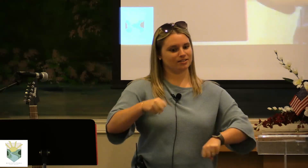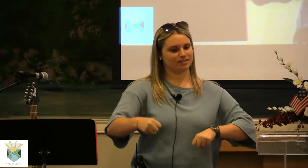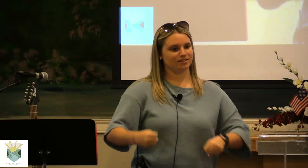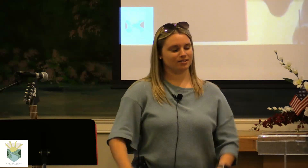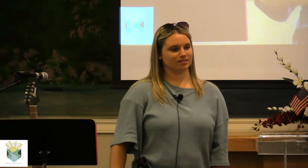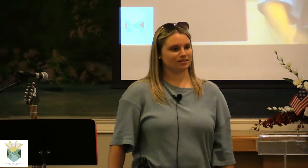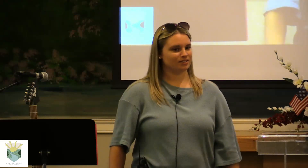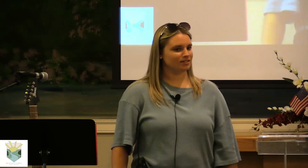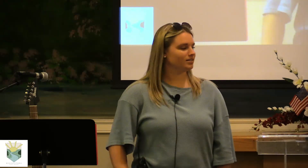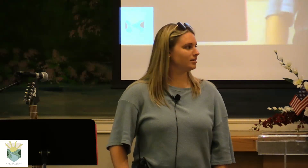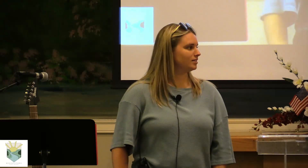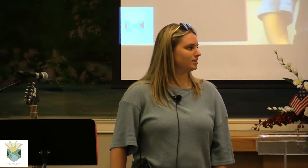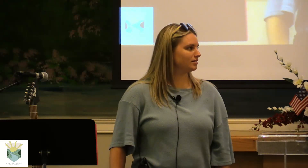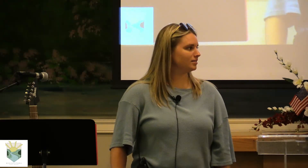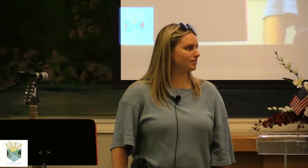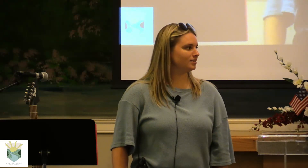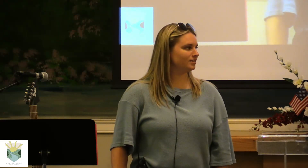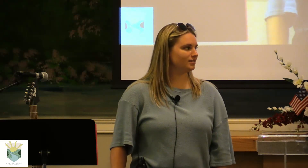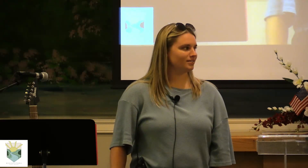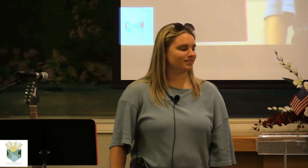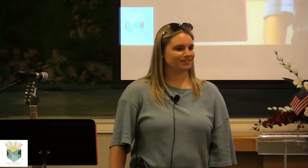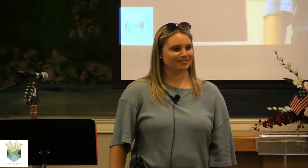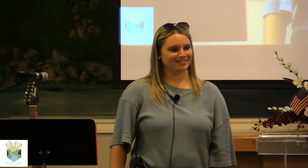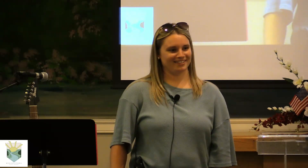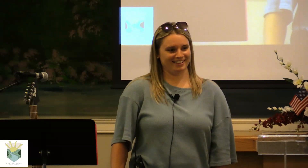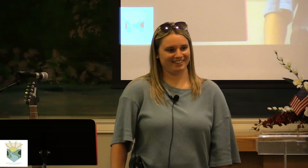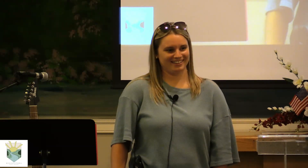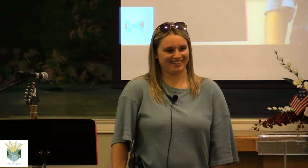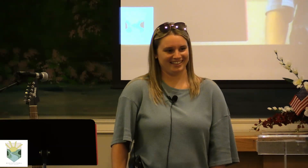we'll say, and most of the time I'm like, church is not over. We cannot do that.